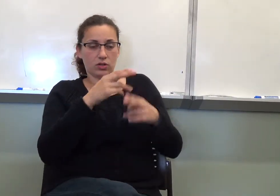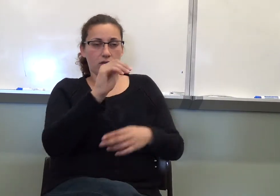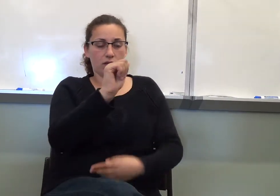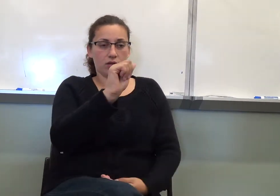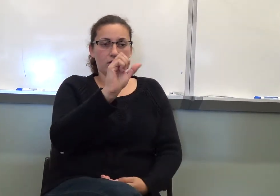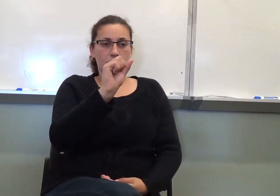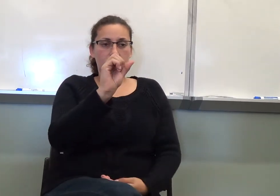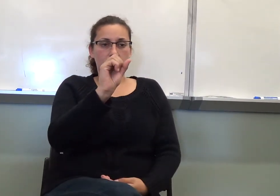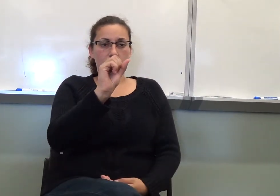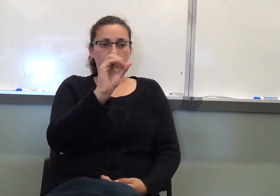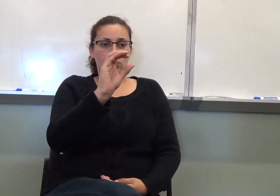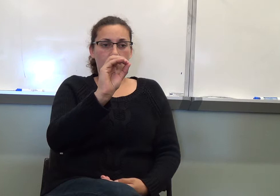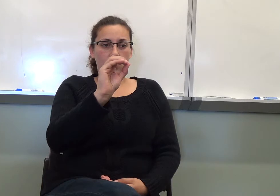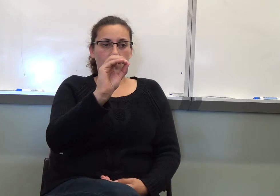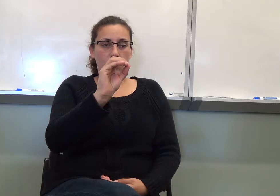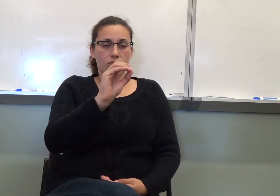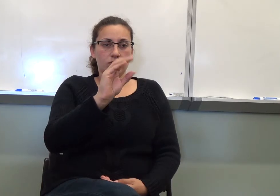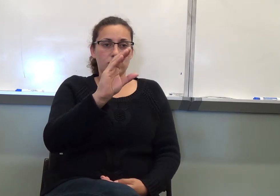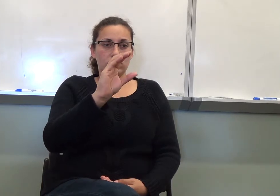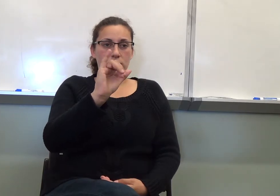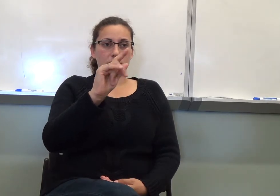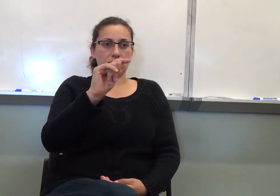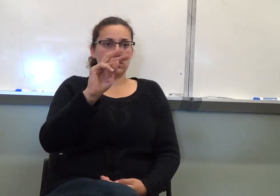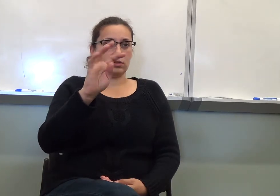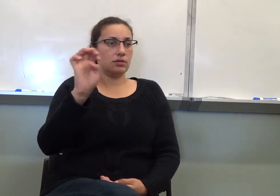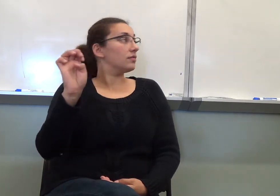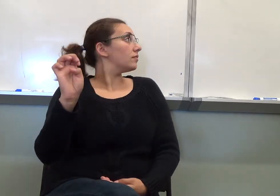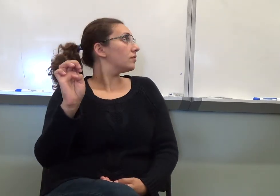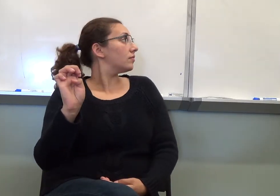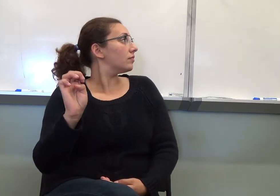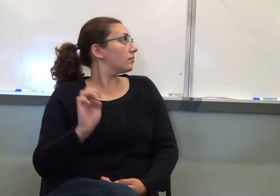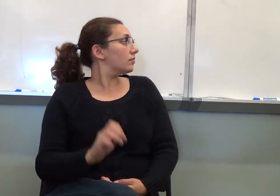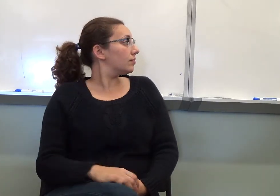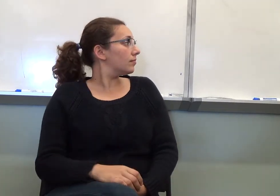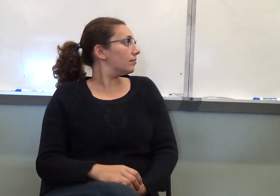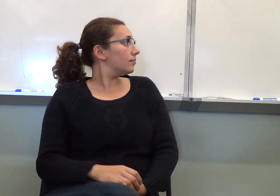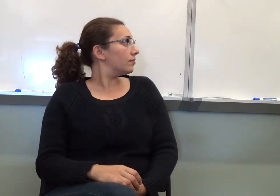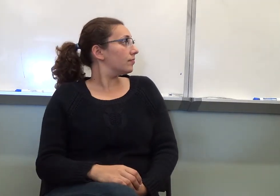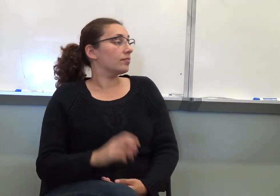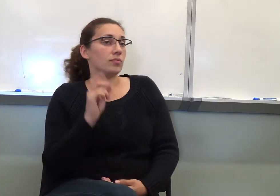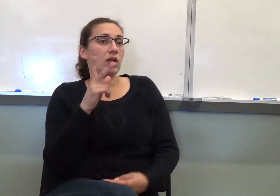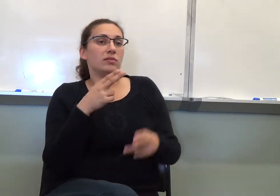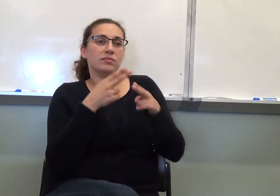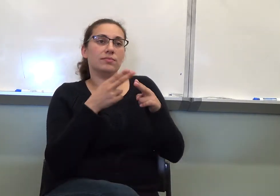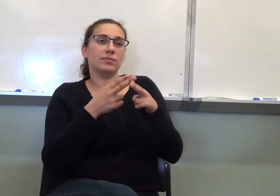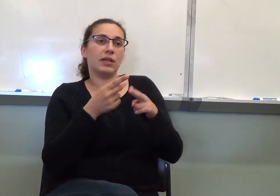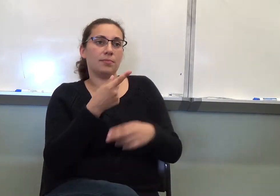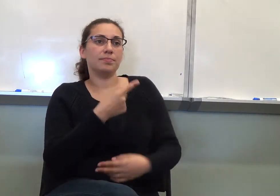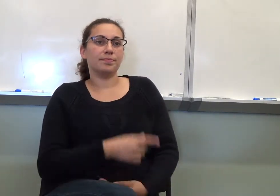Associating the multiplication with whatever 2 you've got, or you'd rather do.